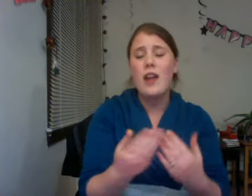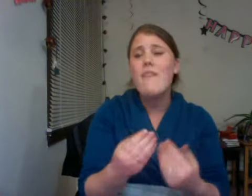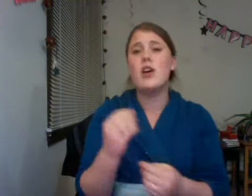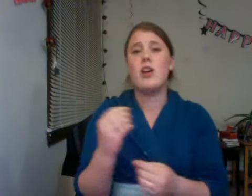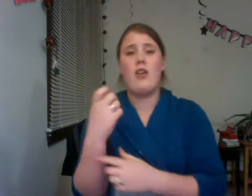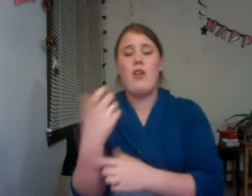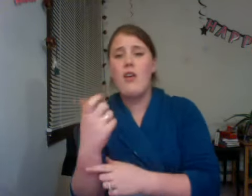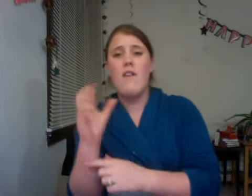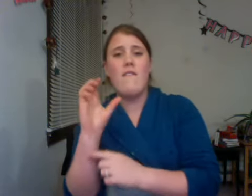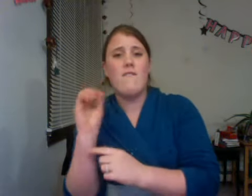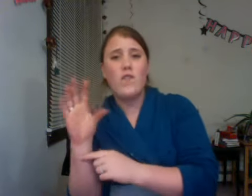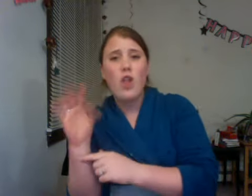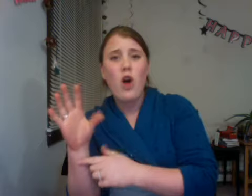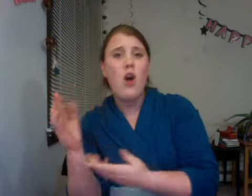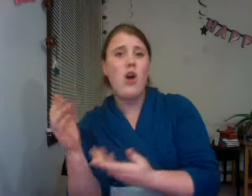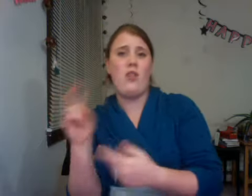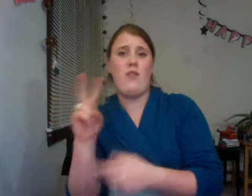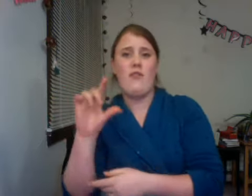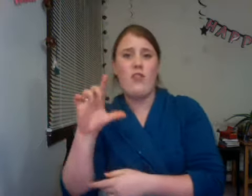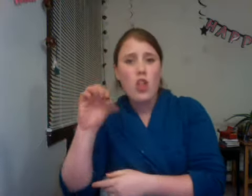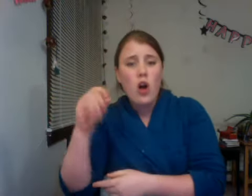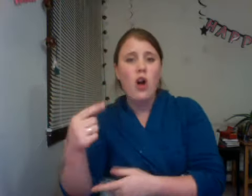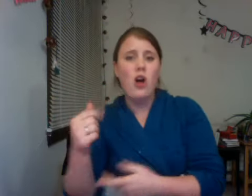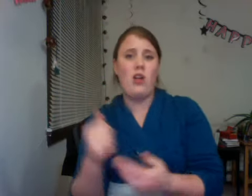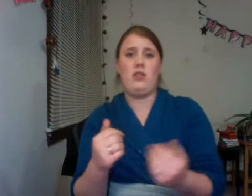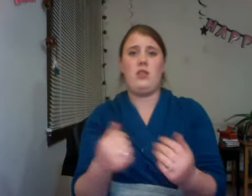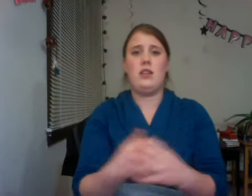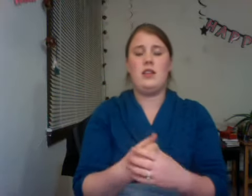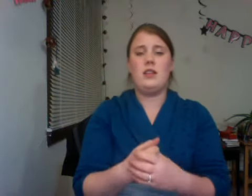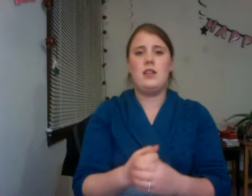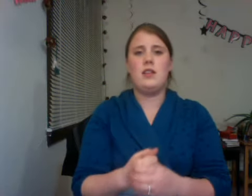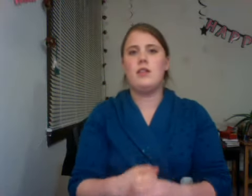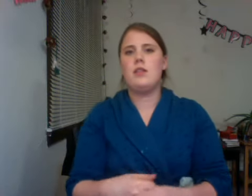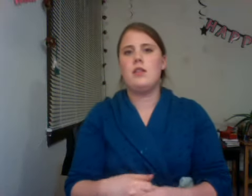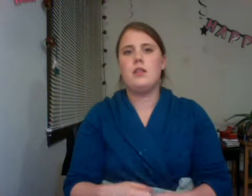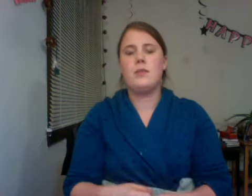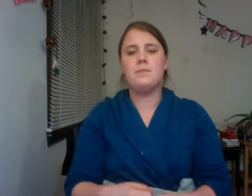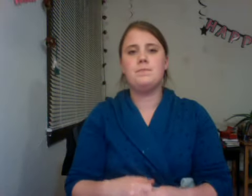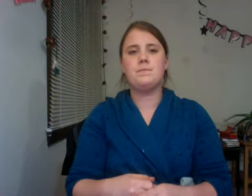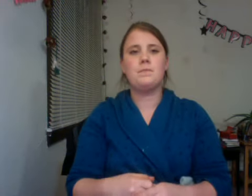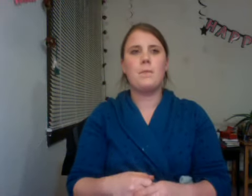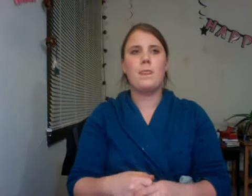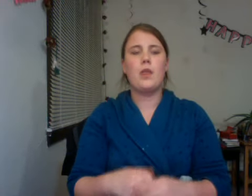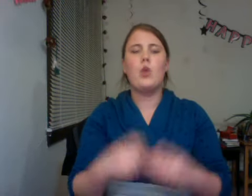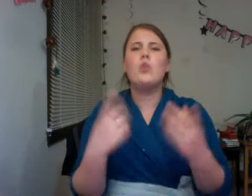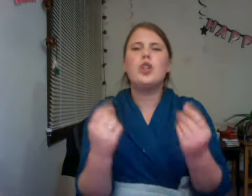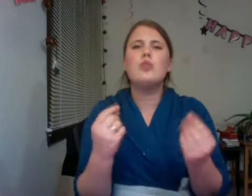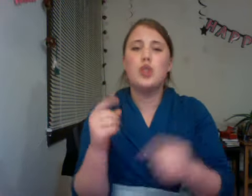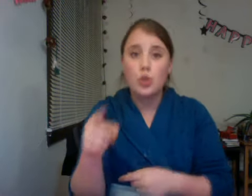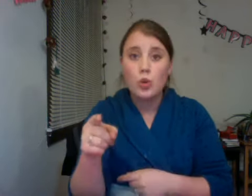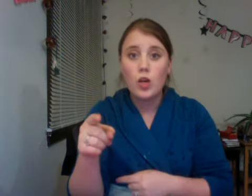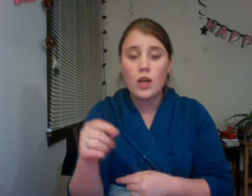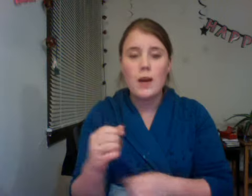the seriousness. Leave out the jargon. Make me laugh. Make me care. Leave out those